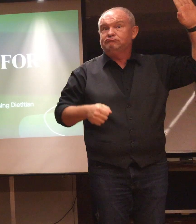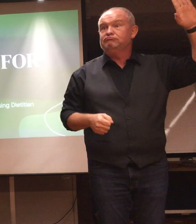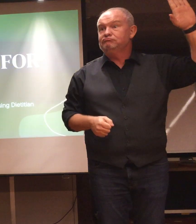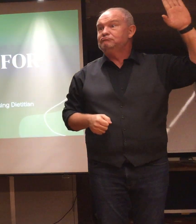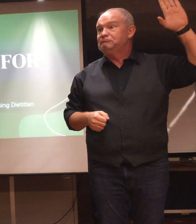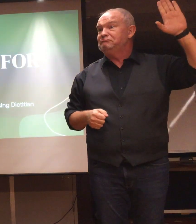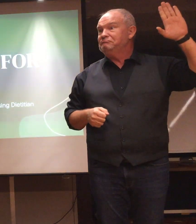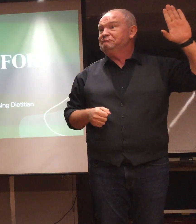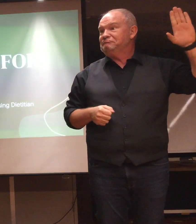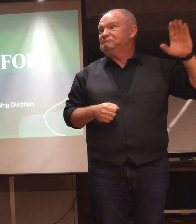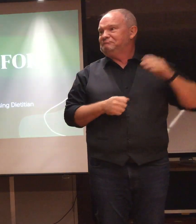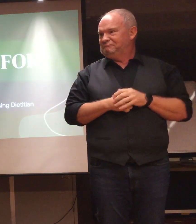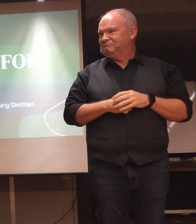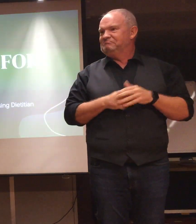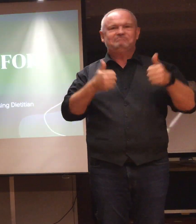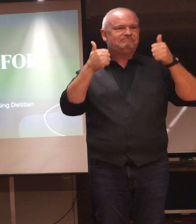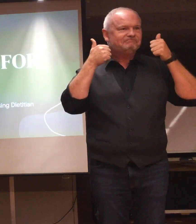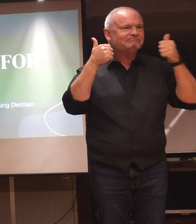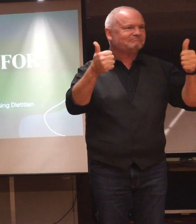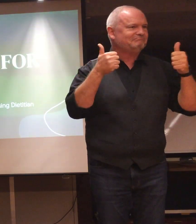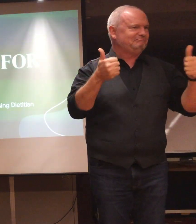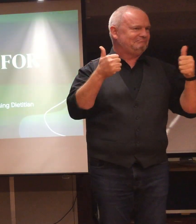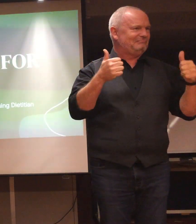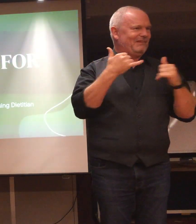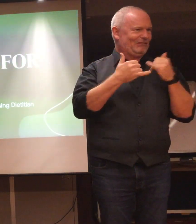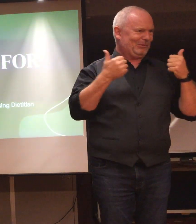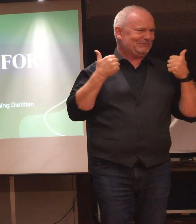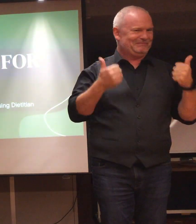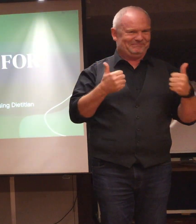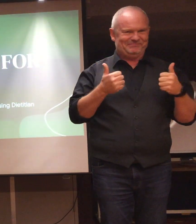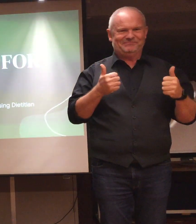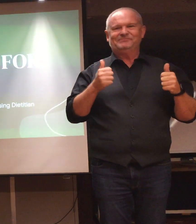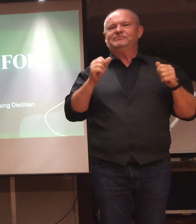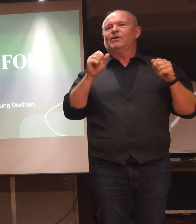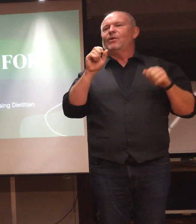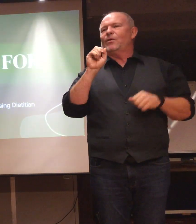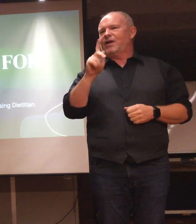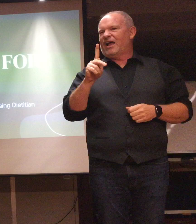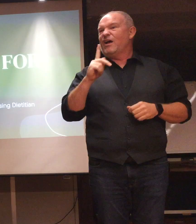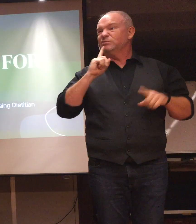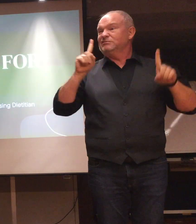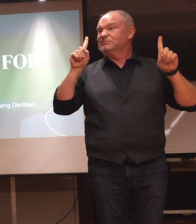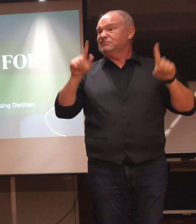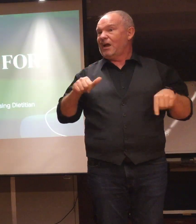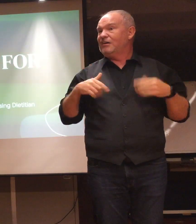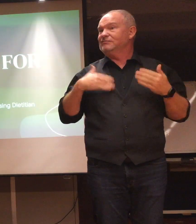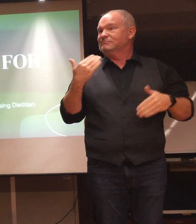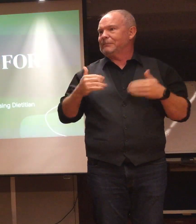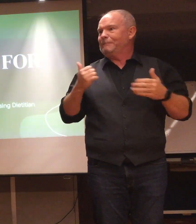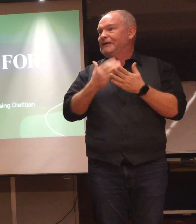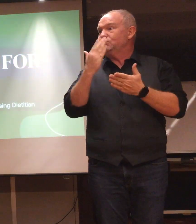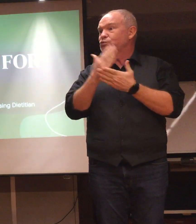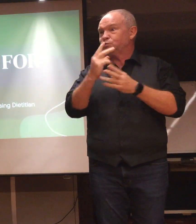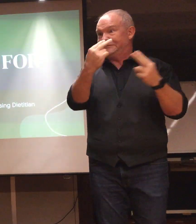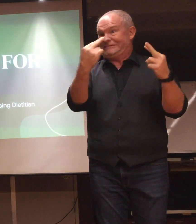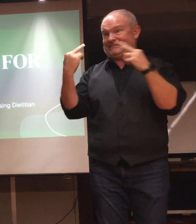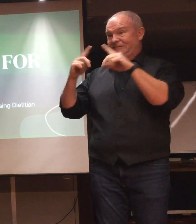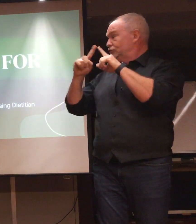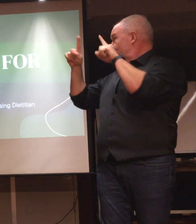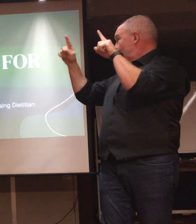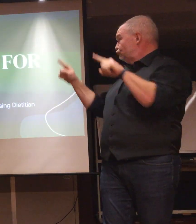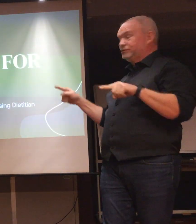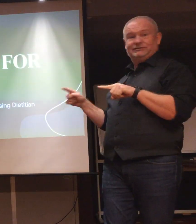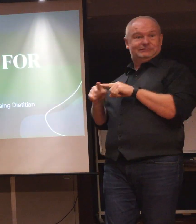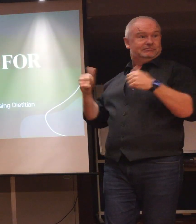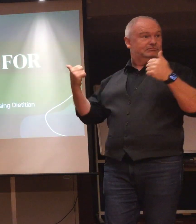Yeah? Yeah? Good. Very good. Okay, we'll get started. Make sure everyone can see the screen. I might move